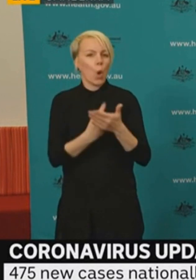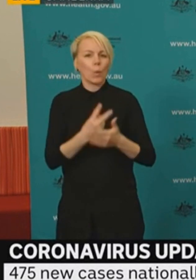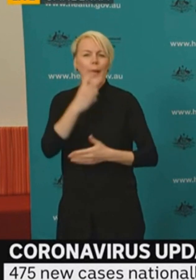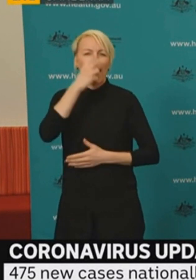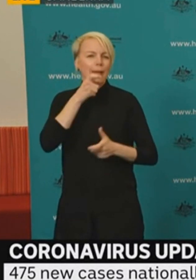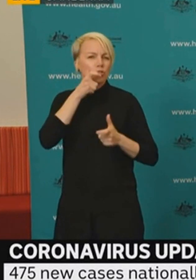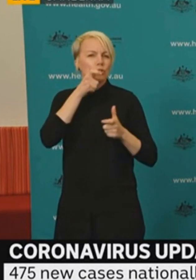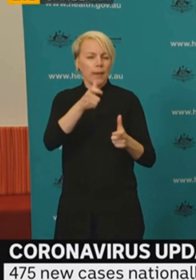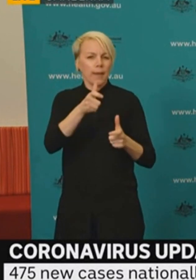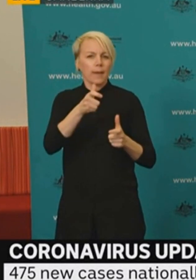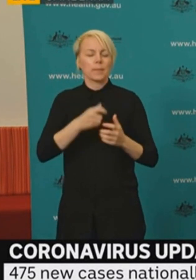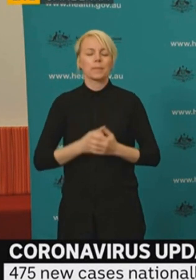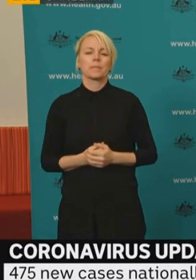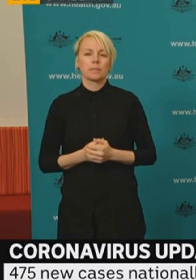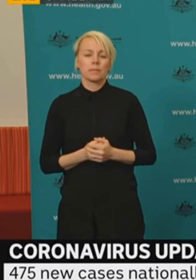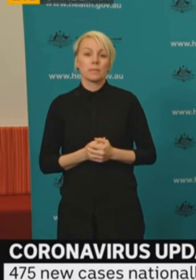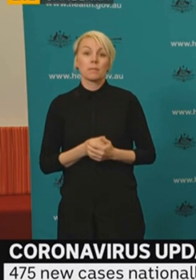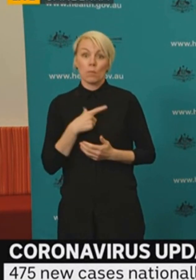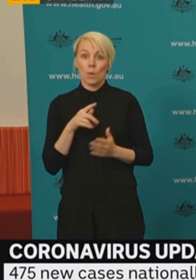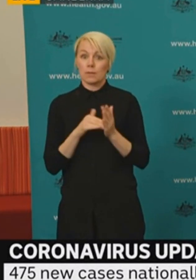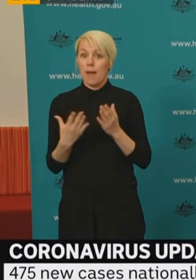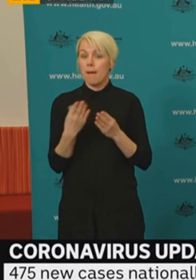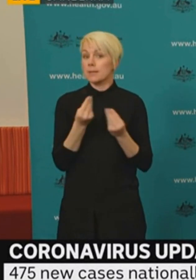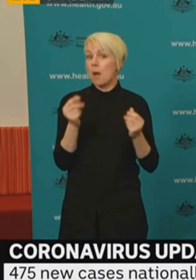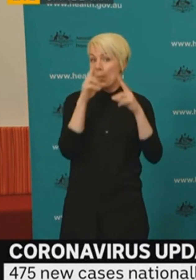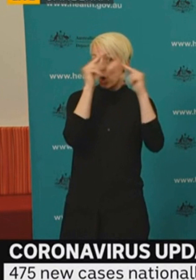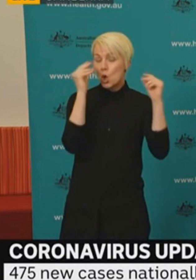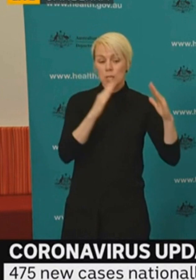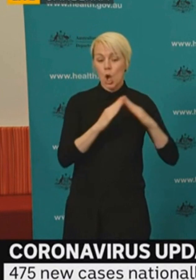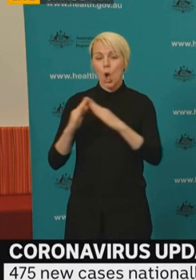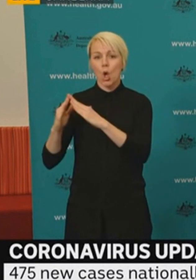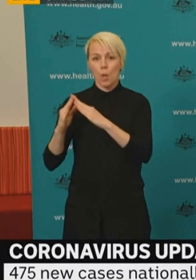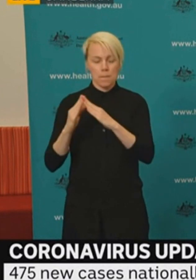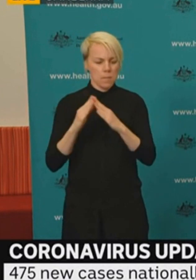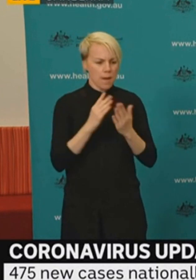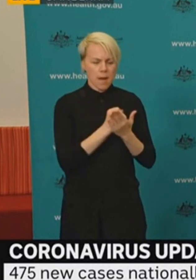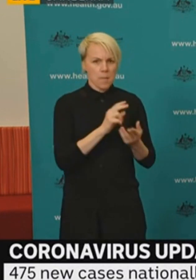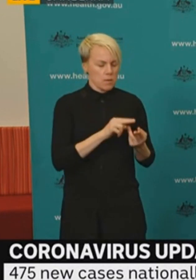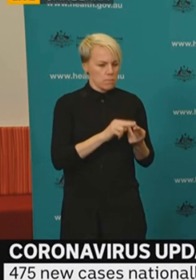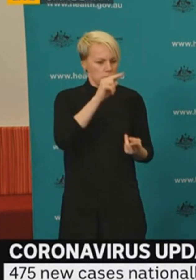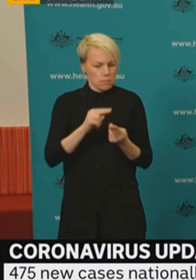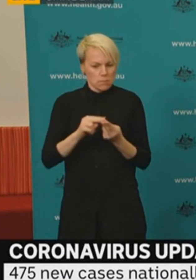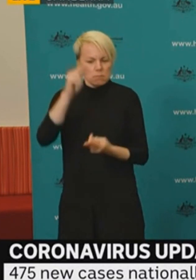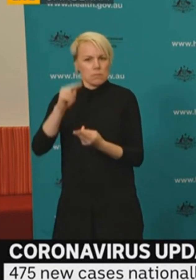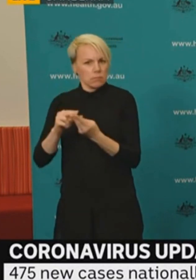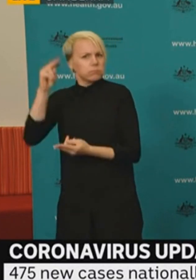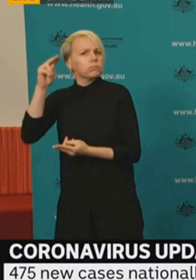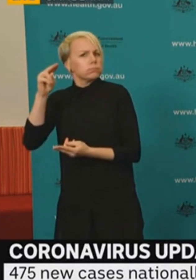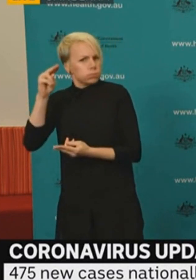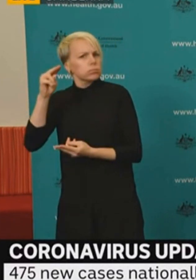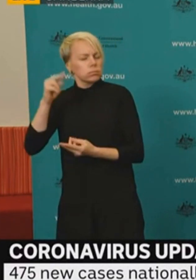the challenges that several aged care centres are meeting against COVID-19 at the moment.